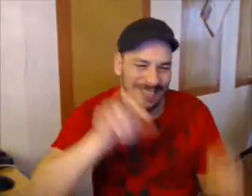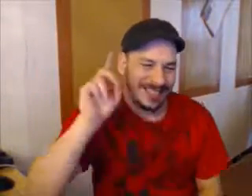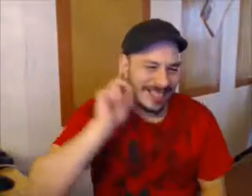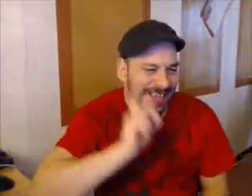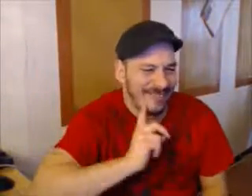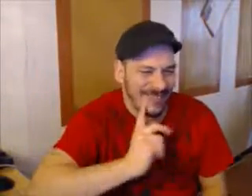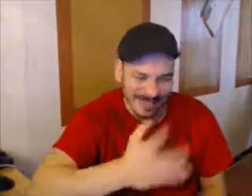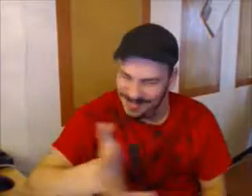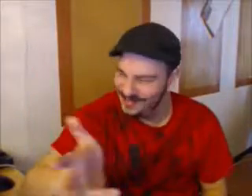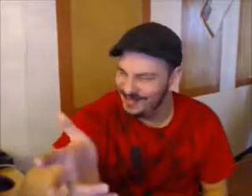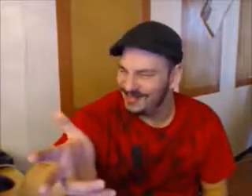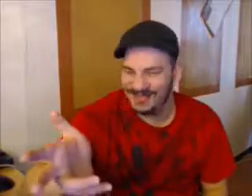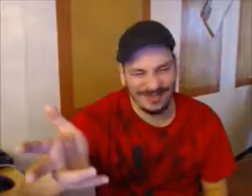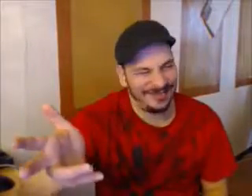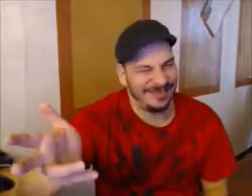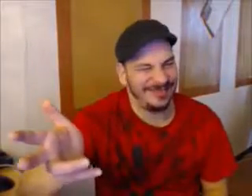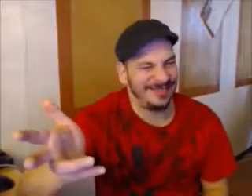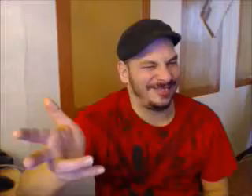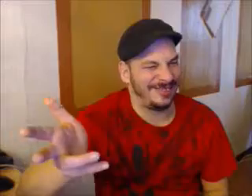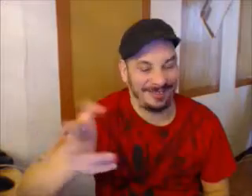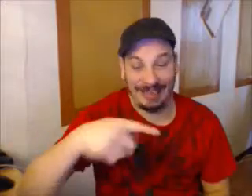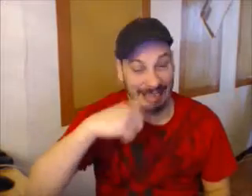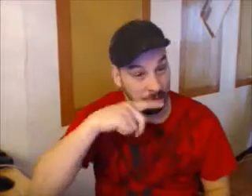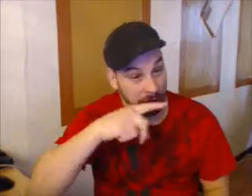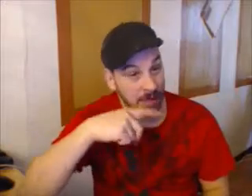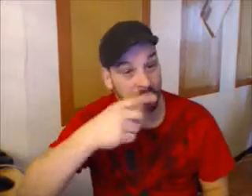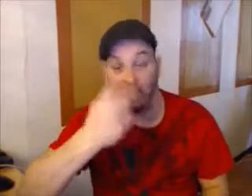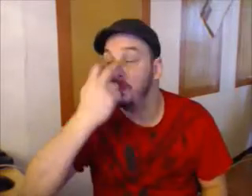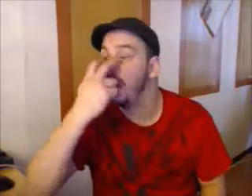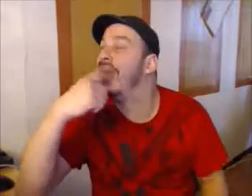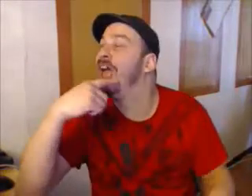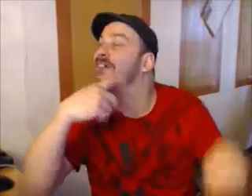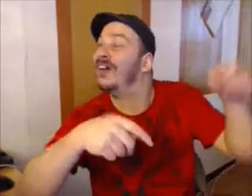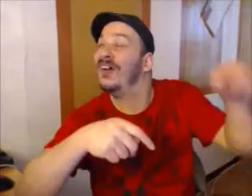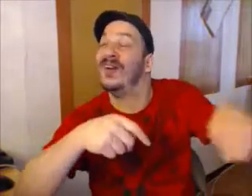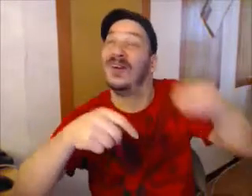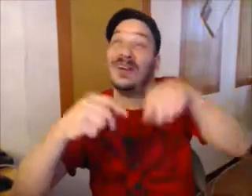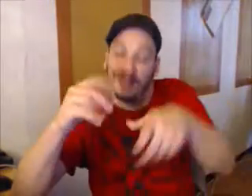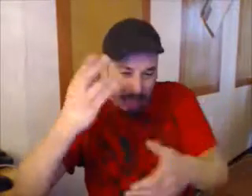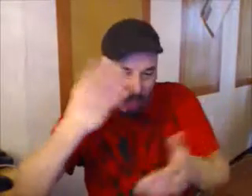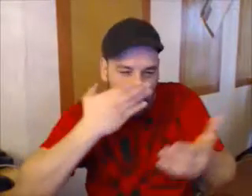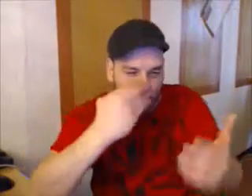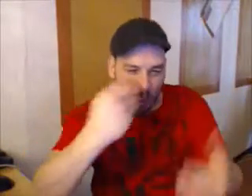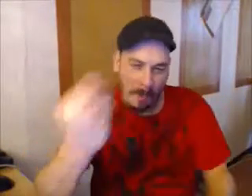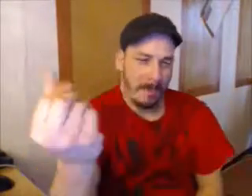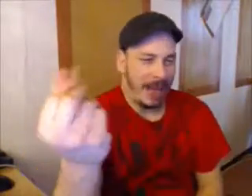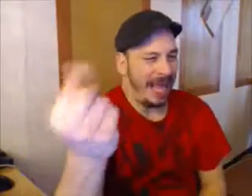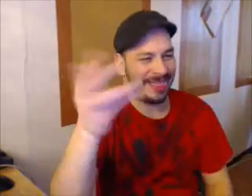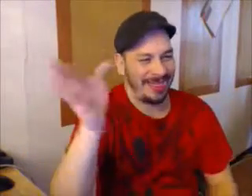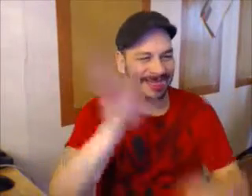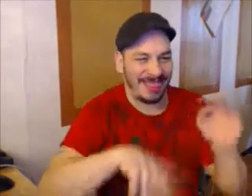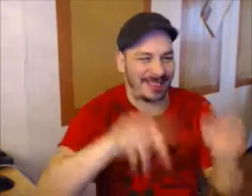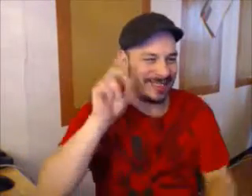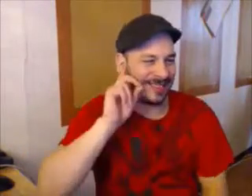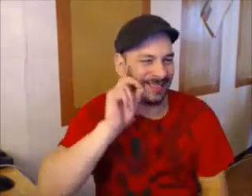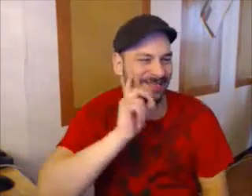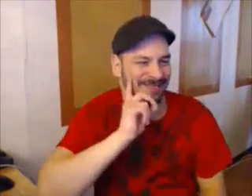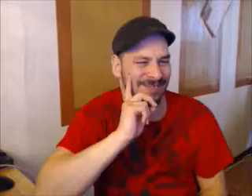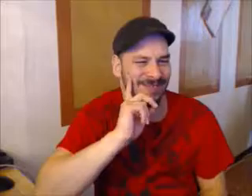The cold tree. I have a cold. That's a Dayquil, but I still have a runny nose. Truth is, Dayquil doesn't work on runny noses.